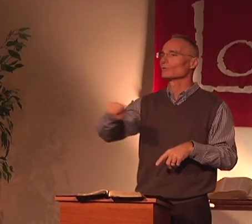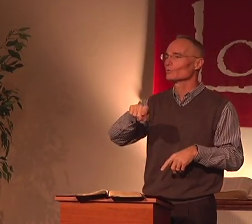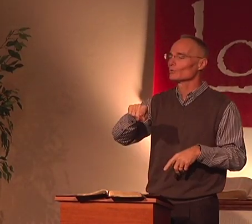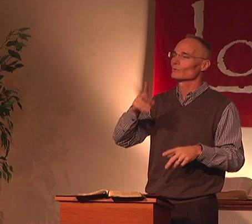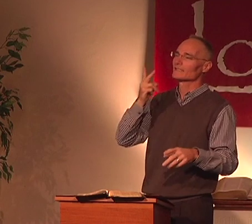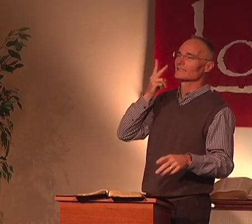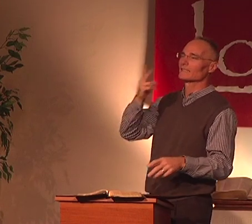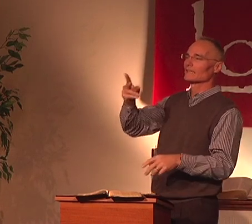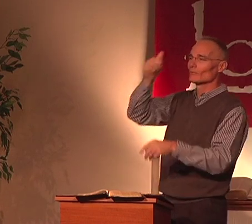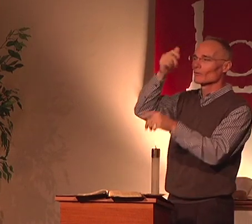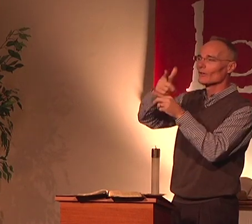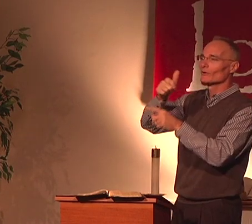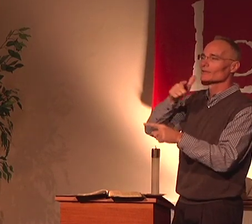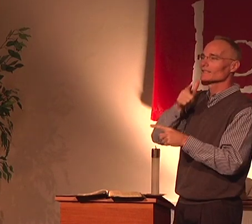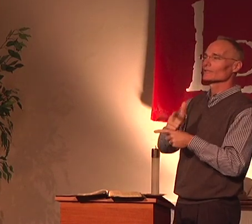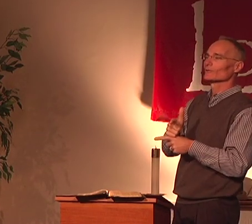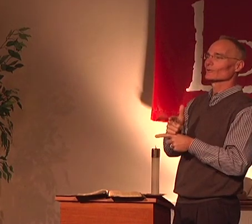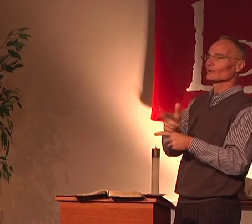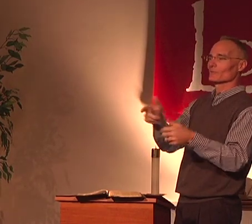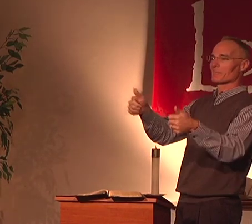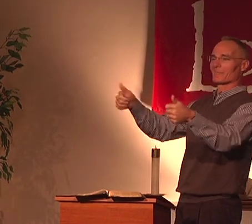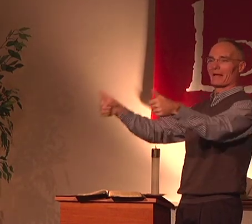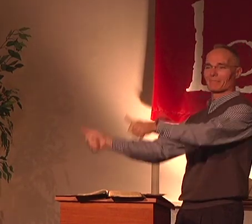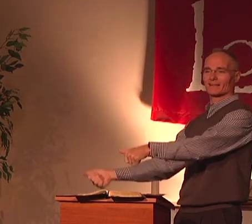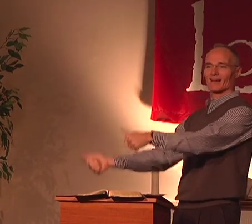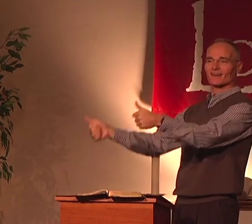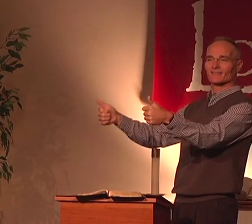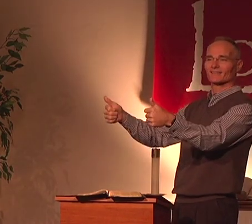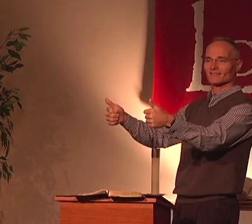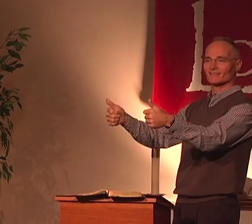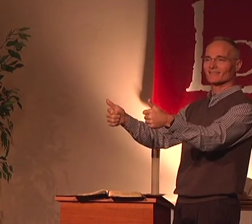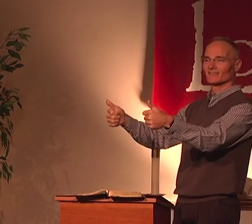That time When you would see a brother Or sister being baptized